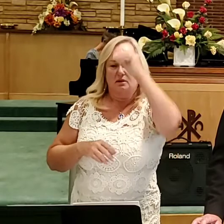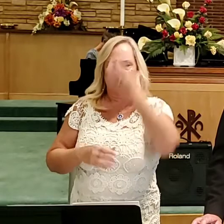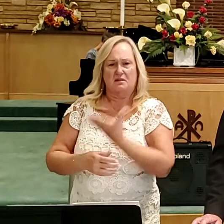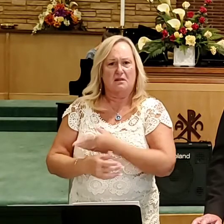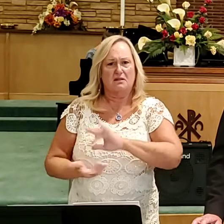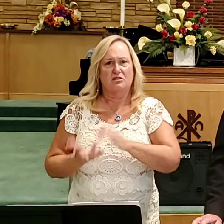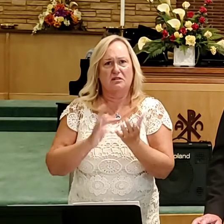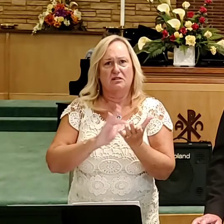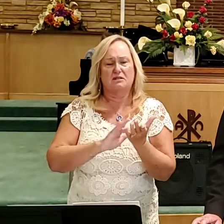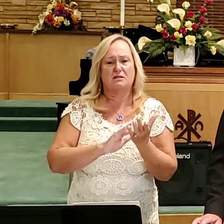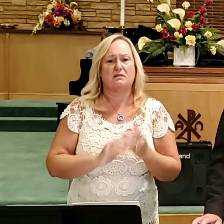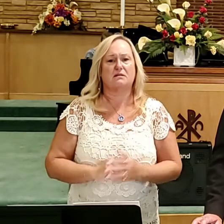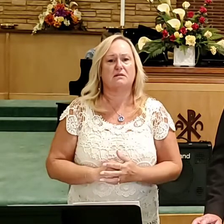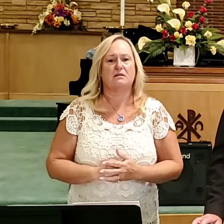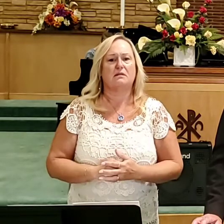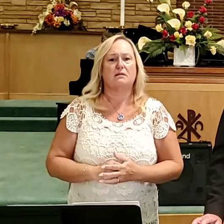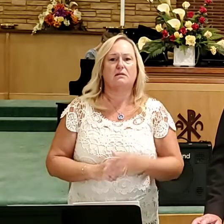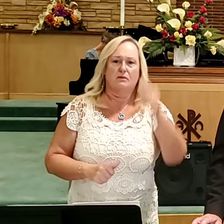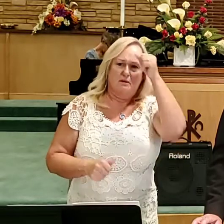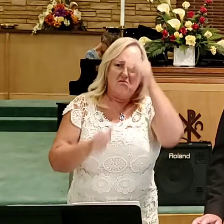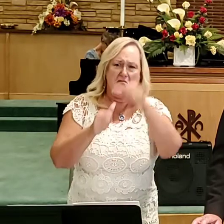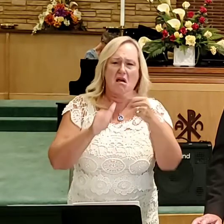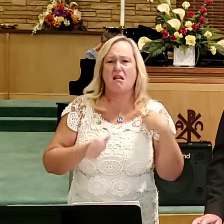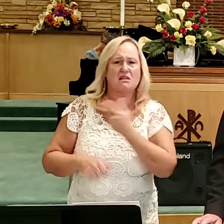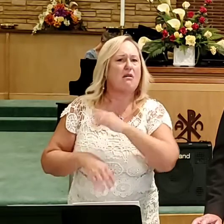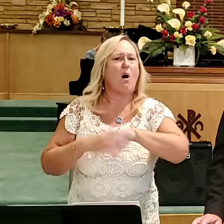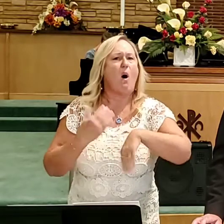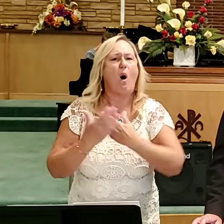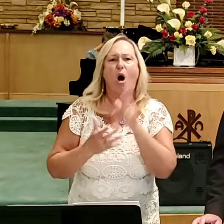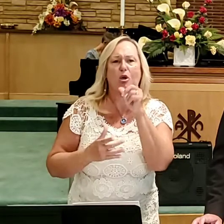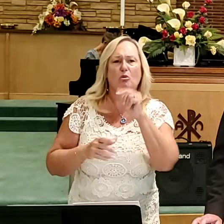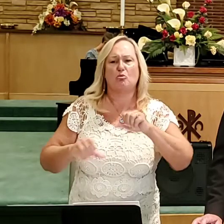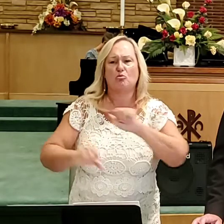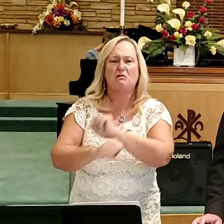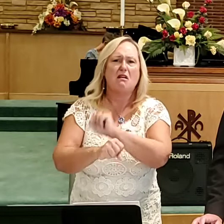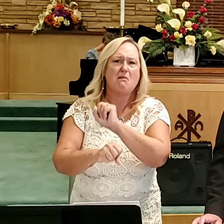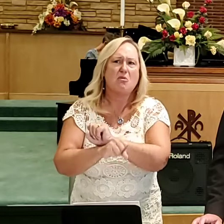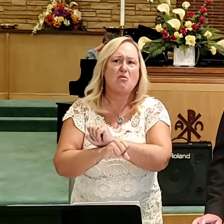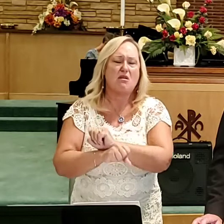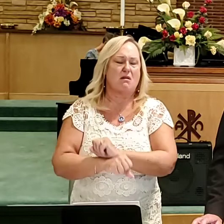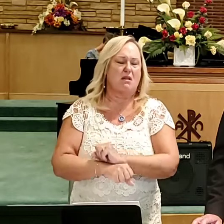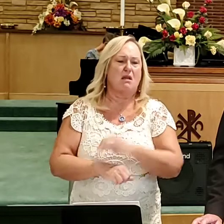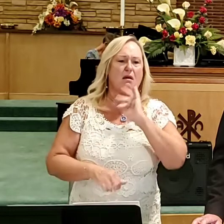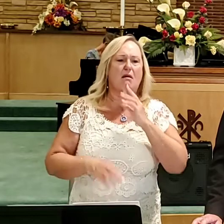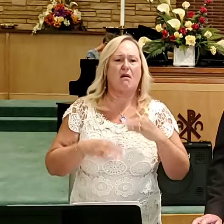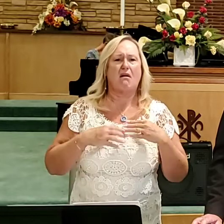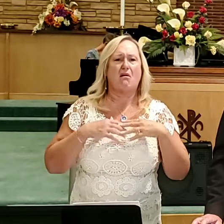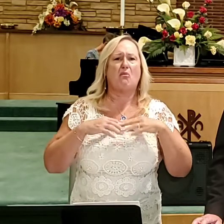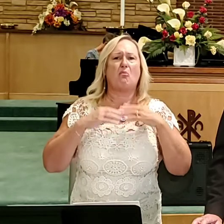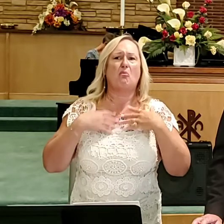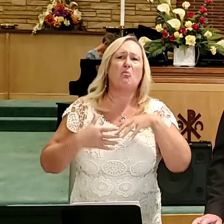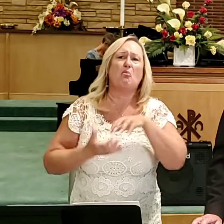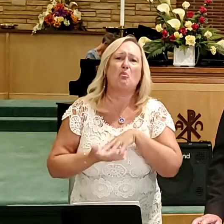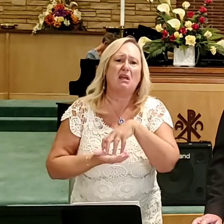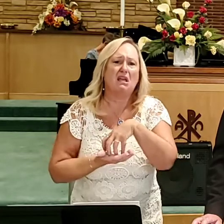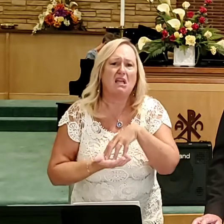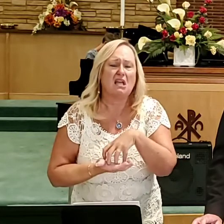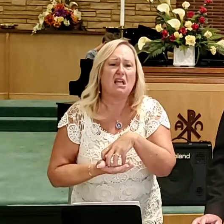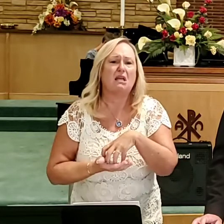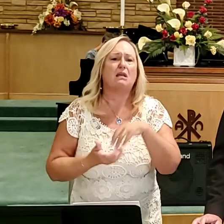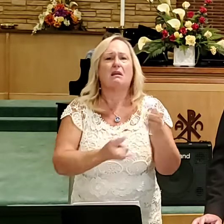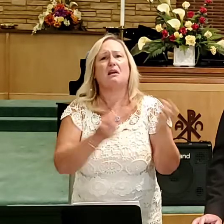Jesus, to remind us that all who labor and are heavy laden